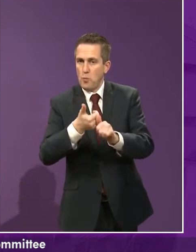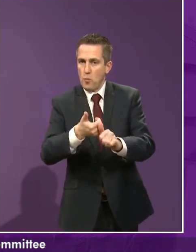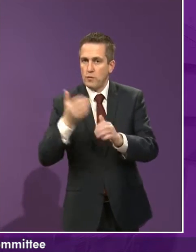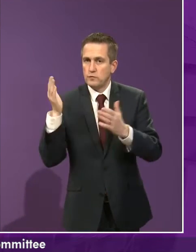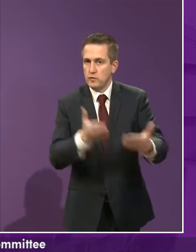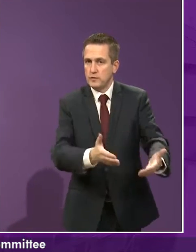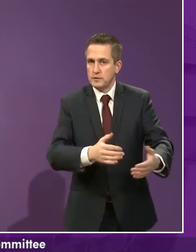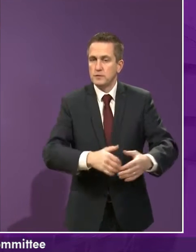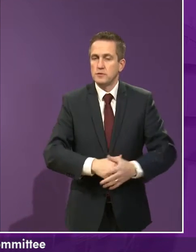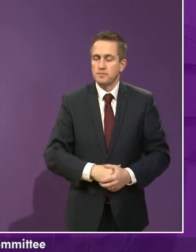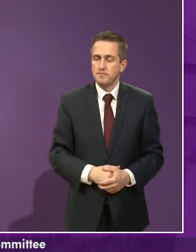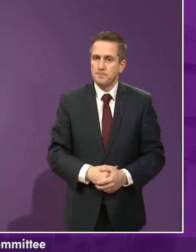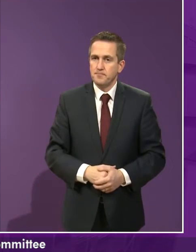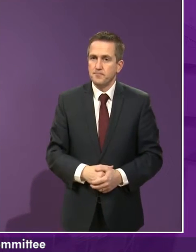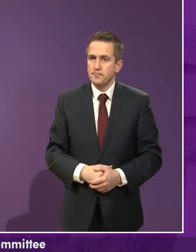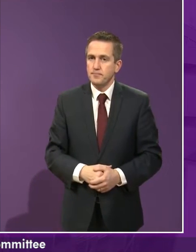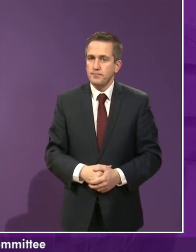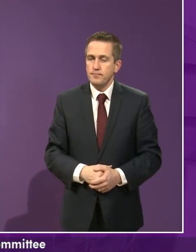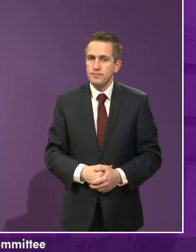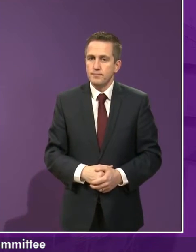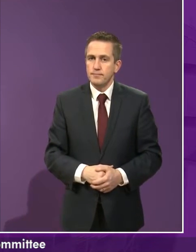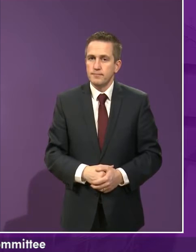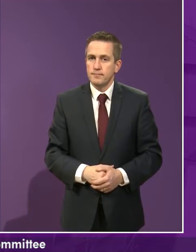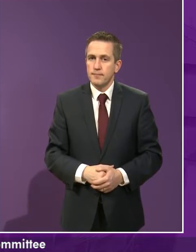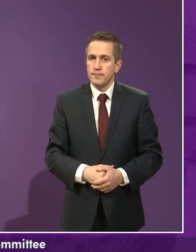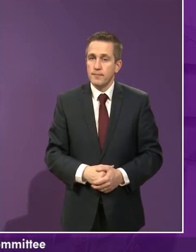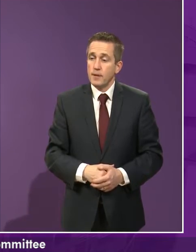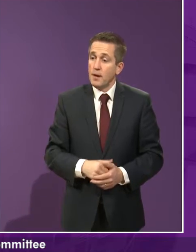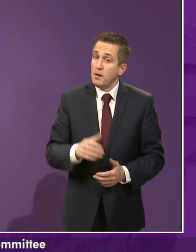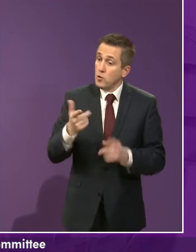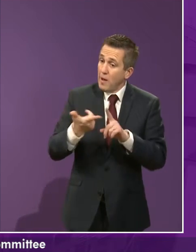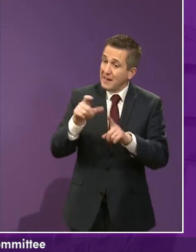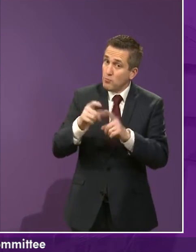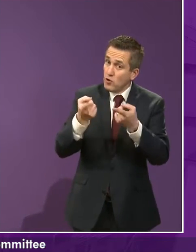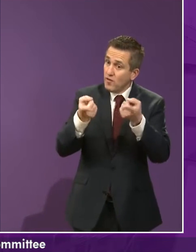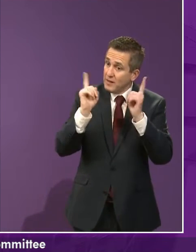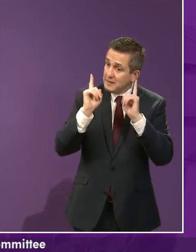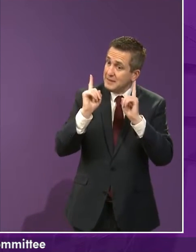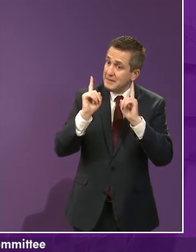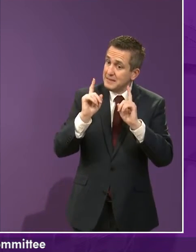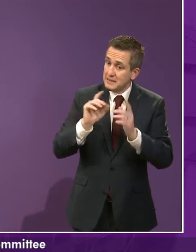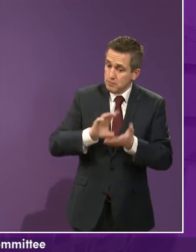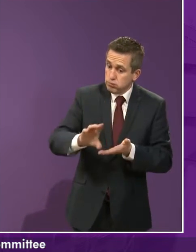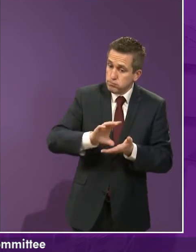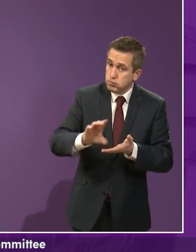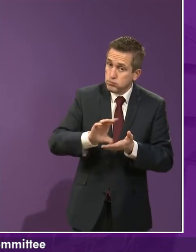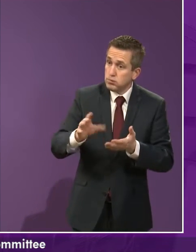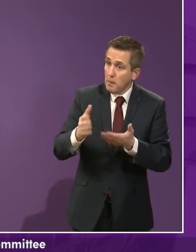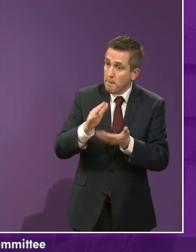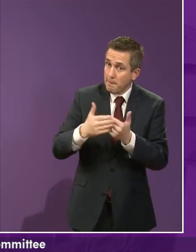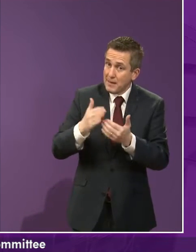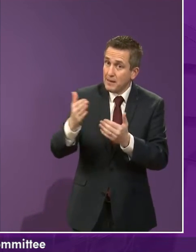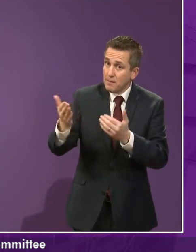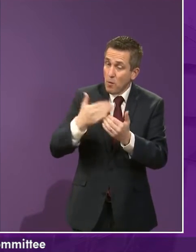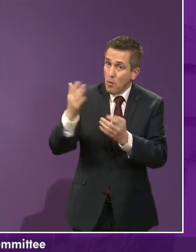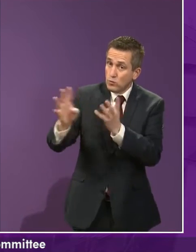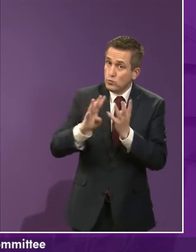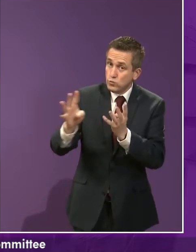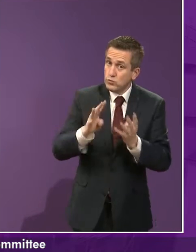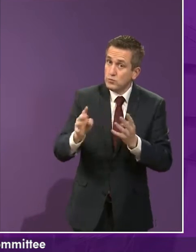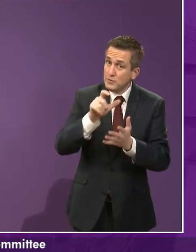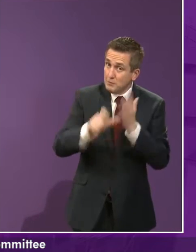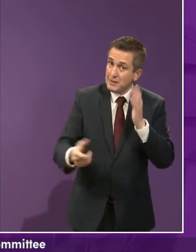Has that proven itself through more students coming to Edinburgh and less students dropping out because of